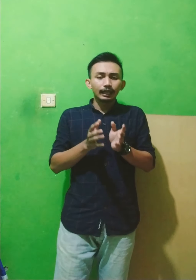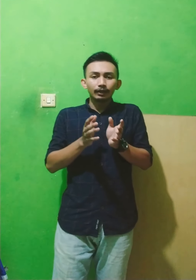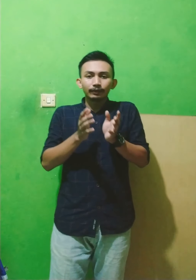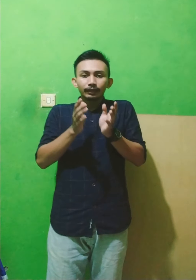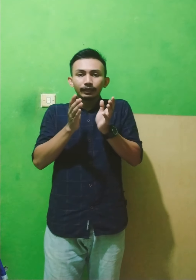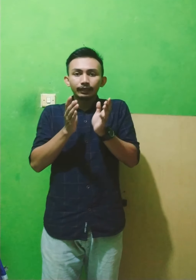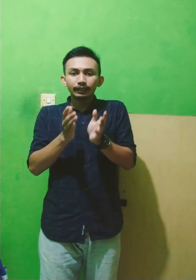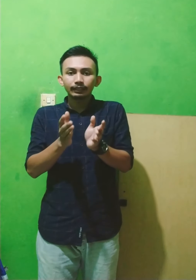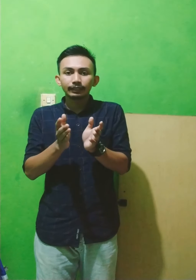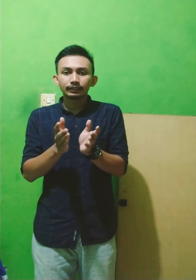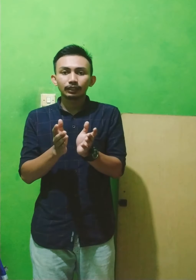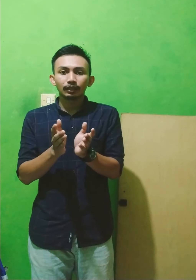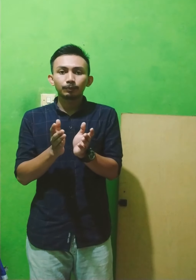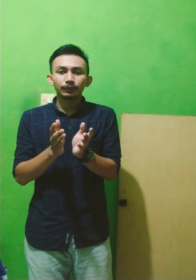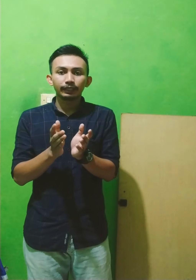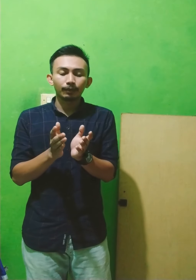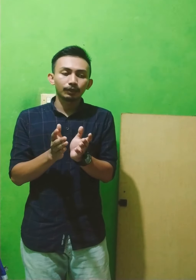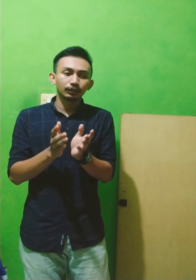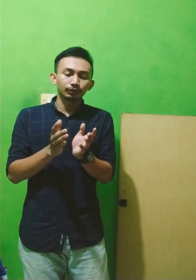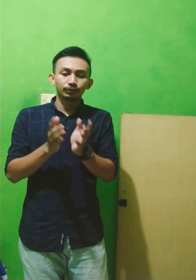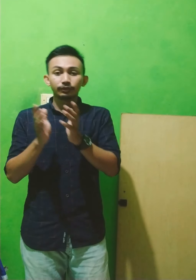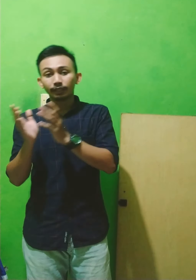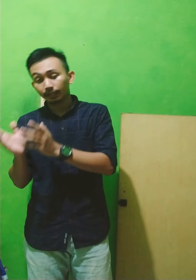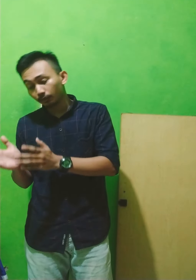can see how it is applicable to their world.